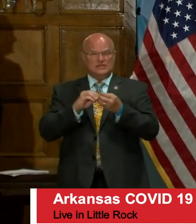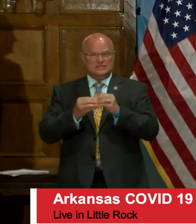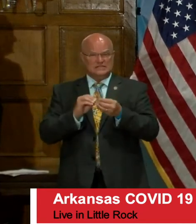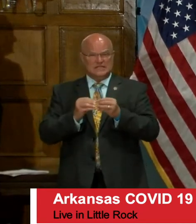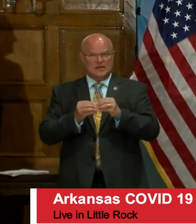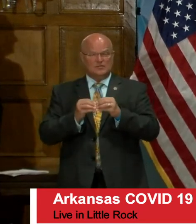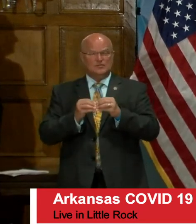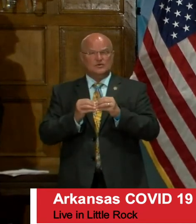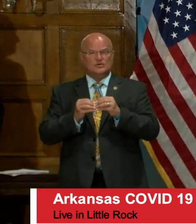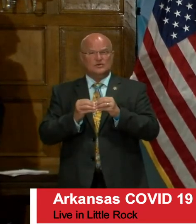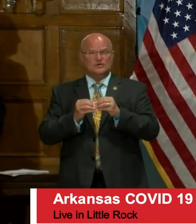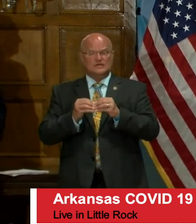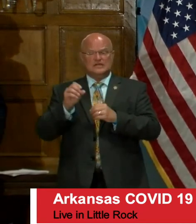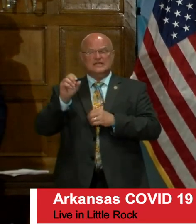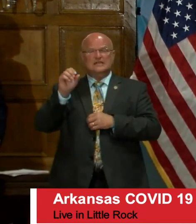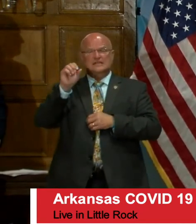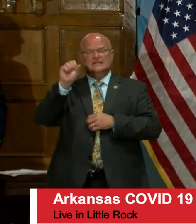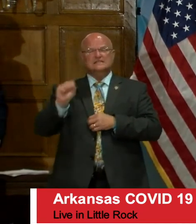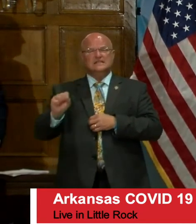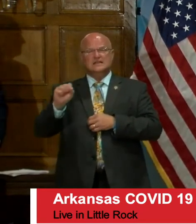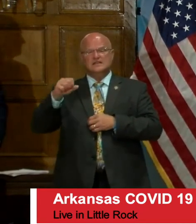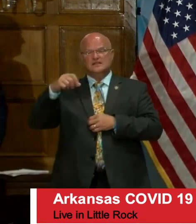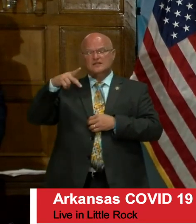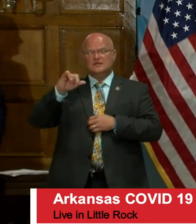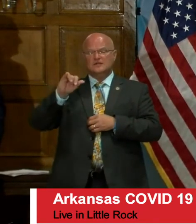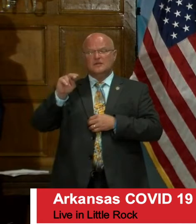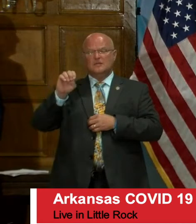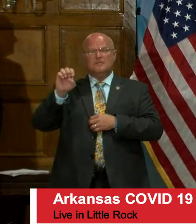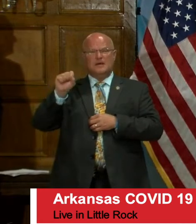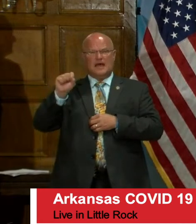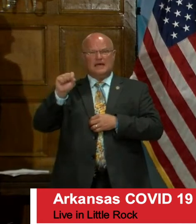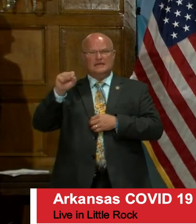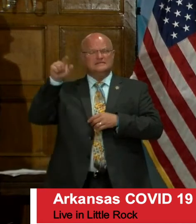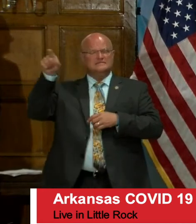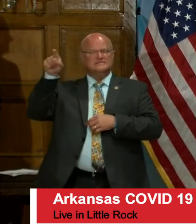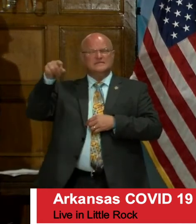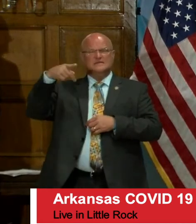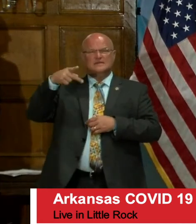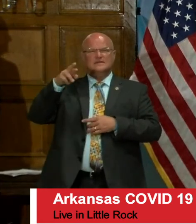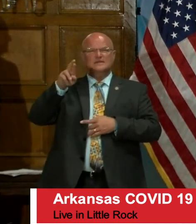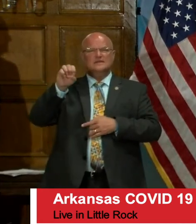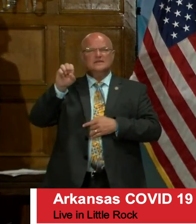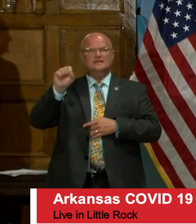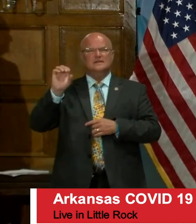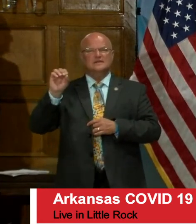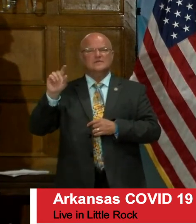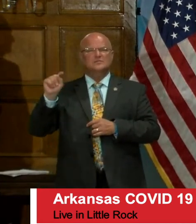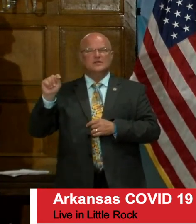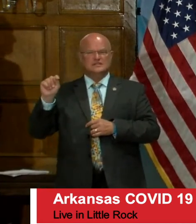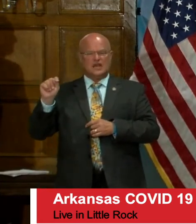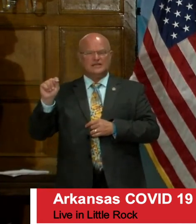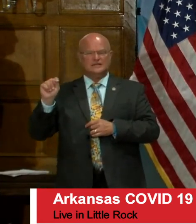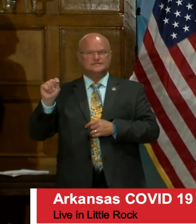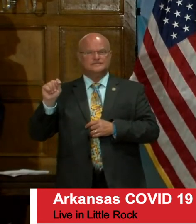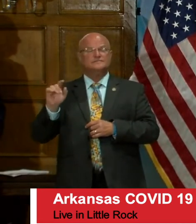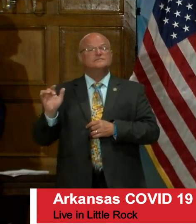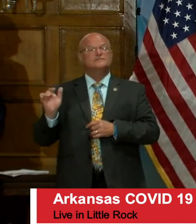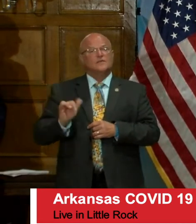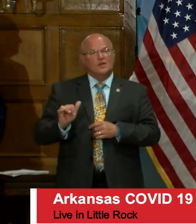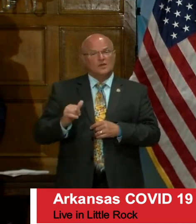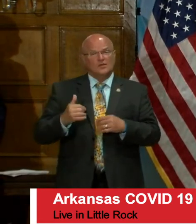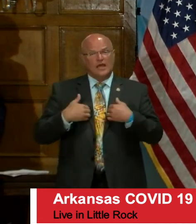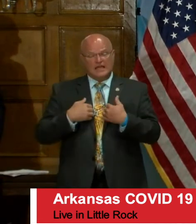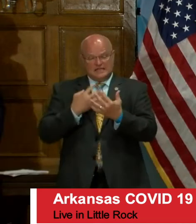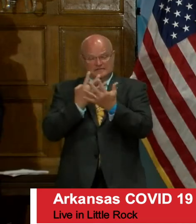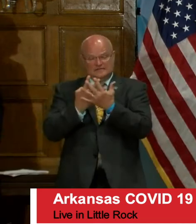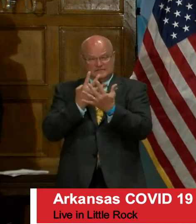number in the Southern Pines Health and Rehab facility in Prescott, Arkansas. We have also had in